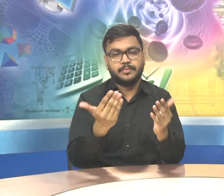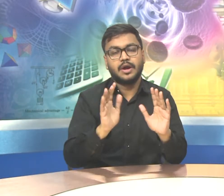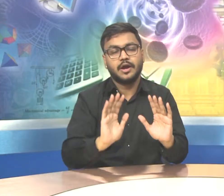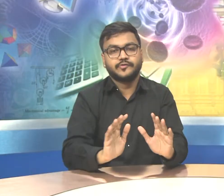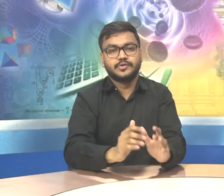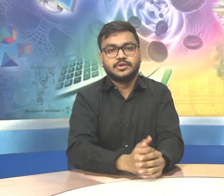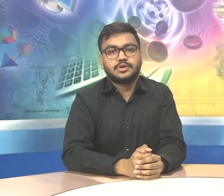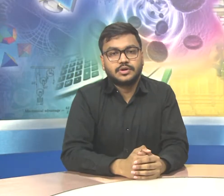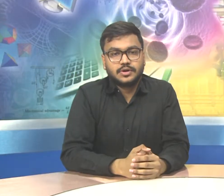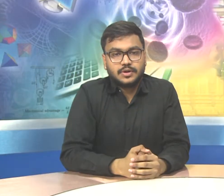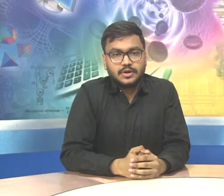130.29.